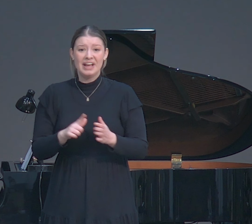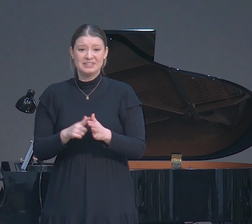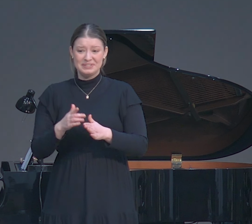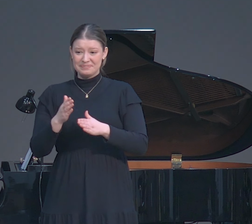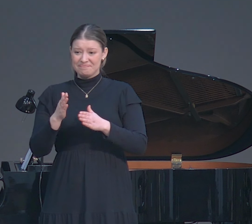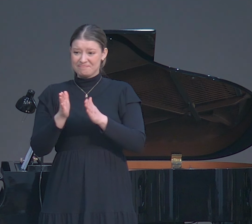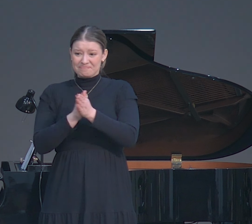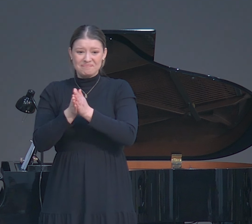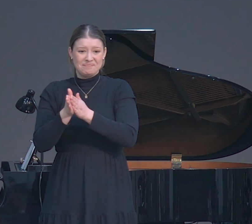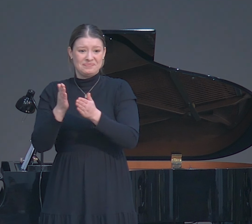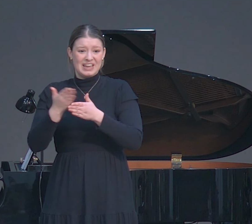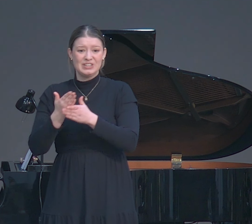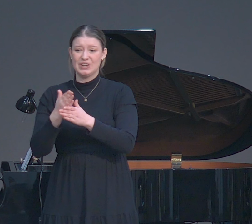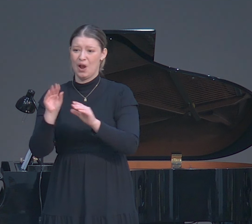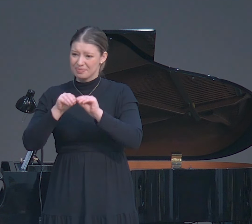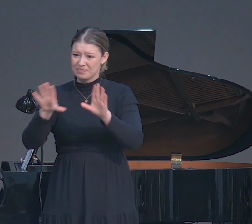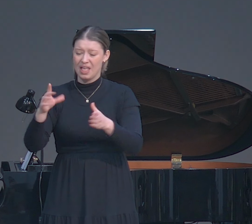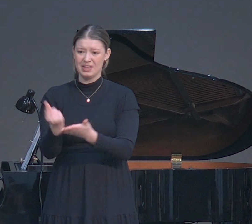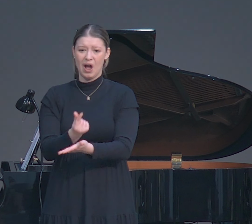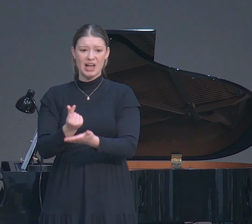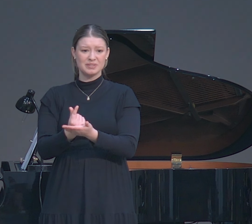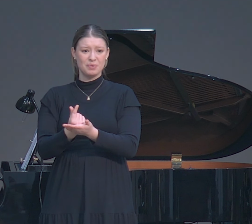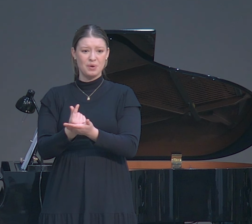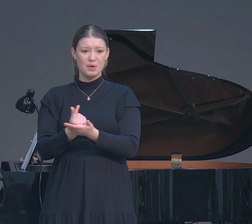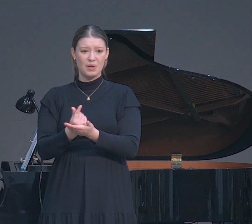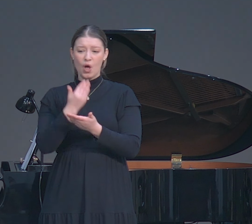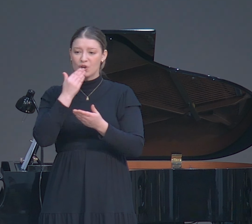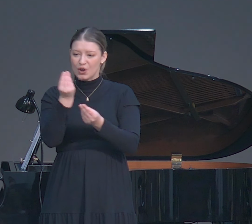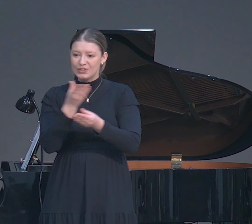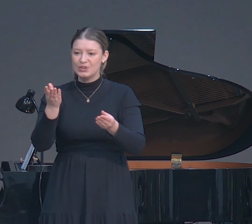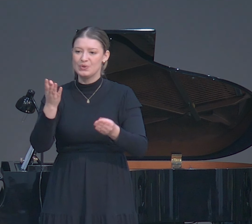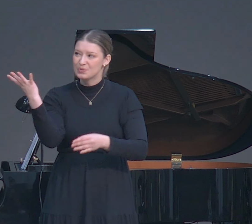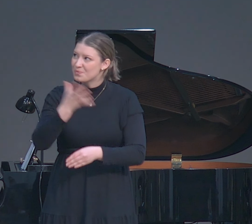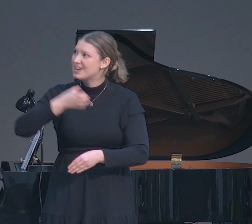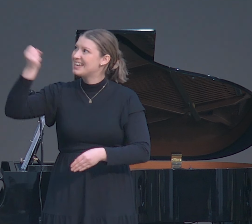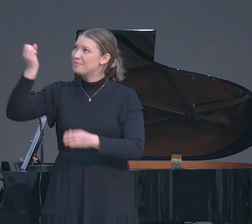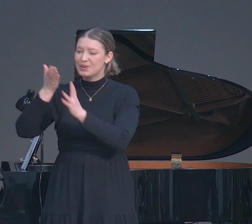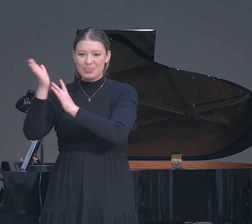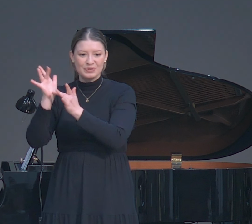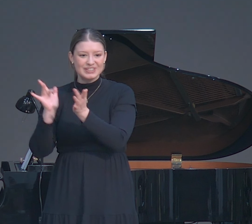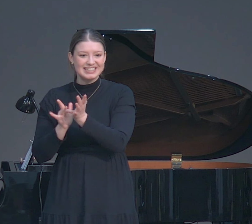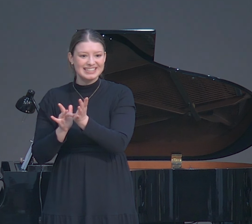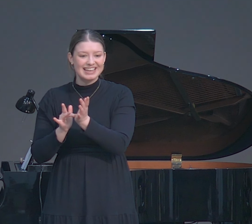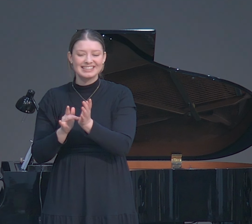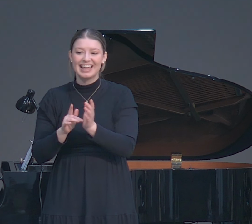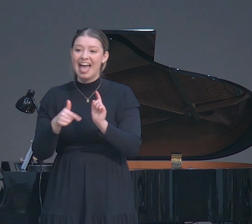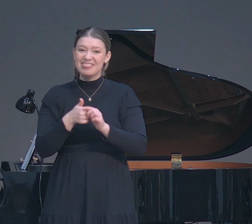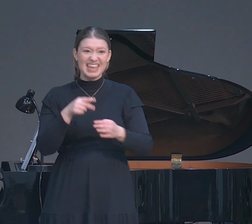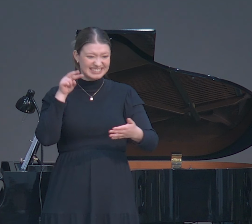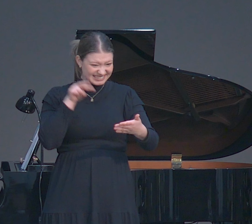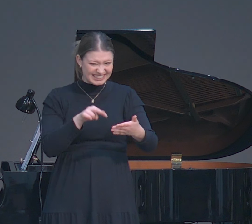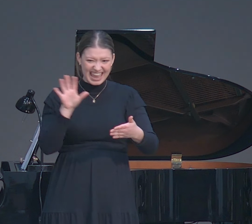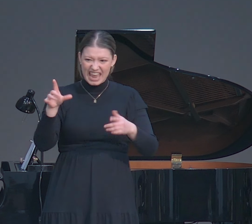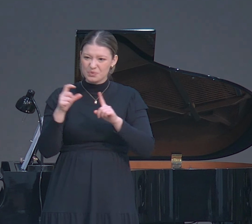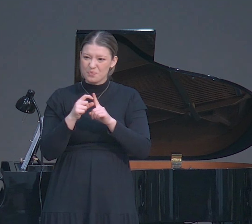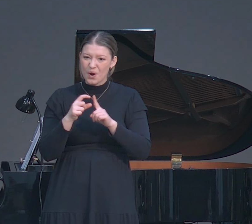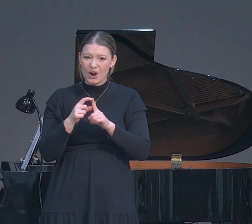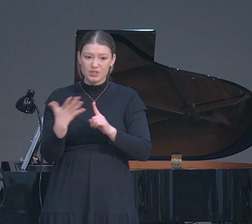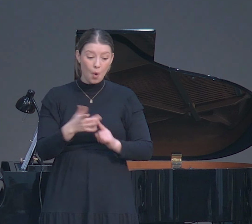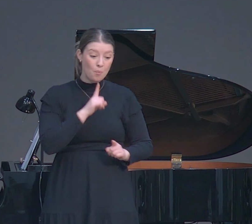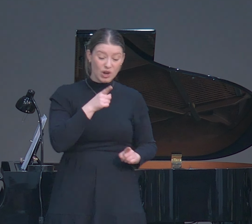news of redemption through Jesus Christ, then listen to Jesus' words. What's true for the disciples will also be true